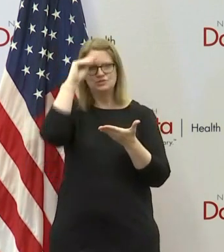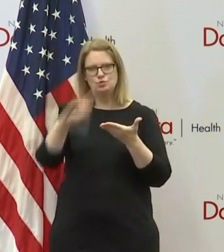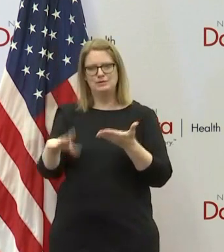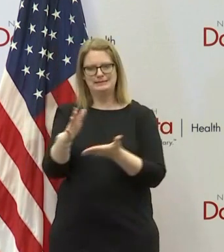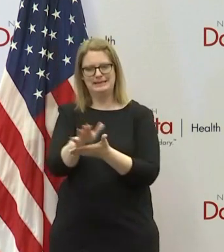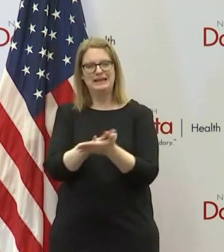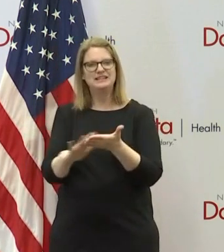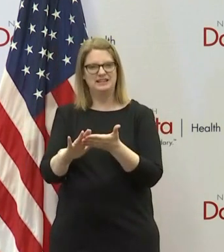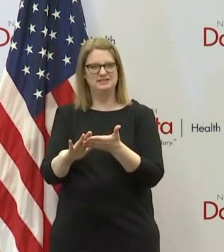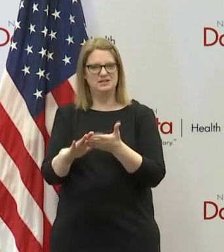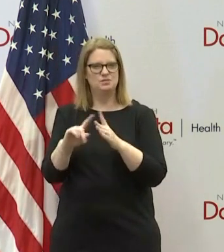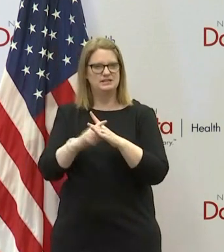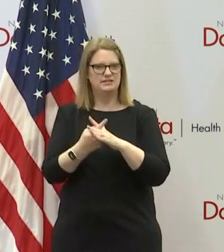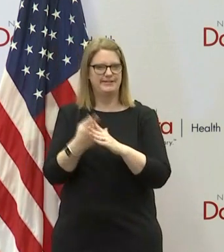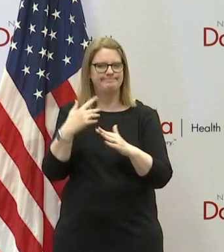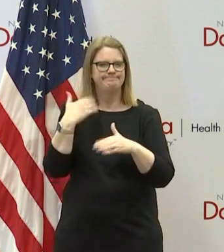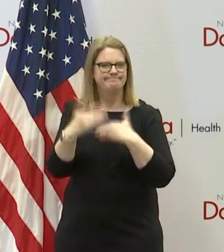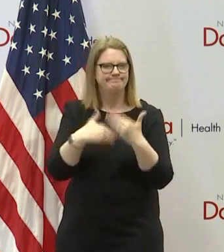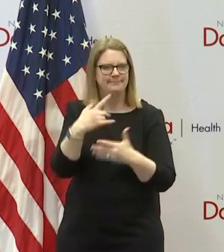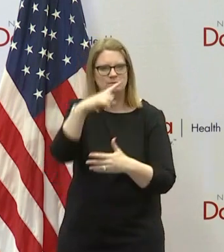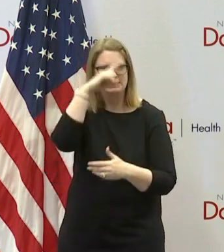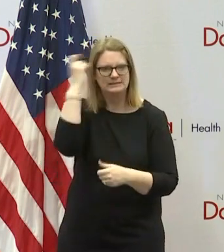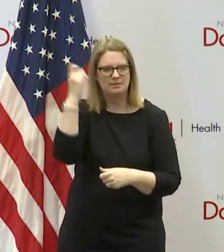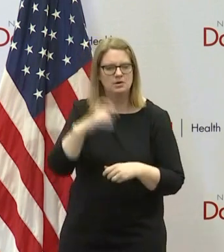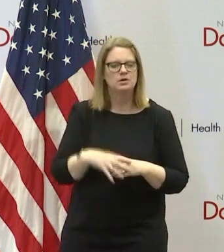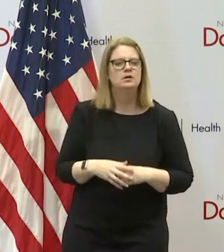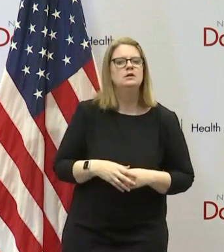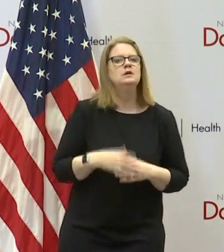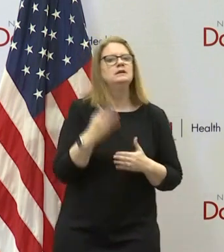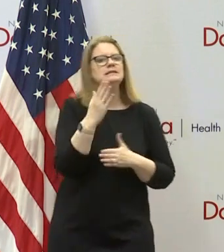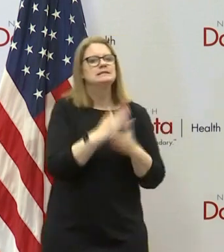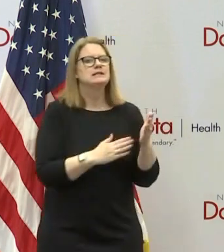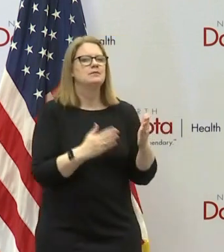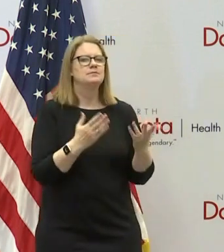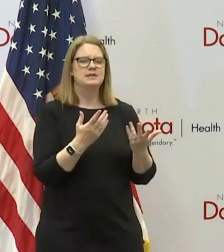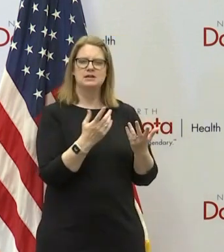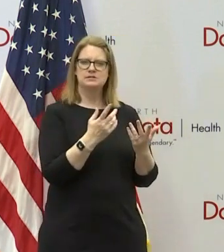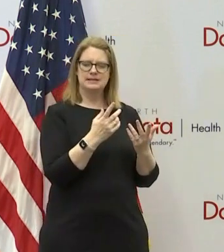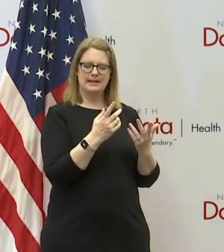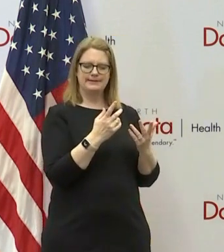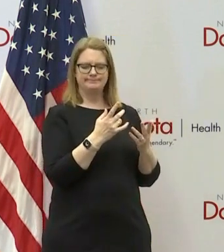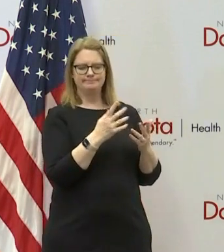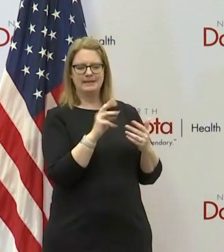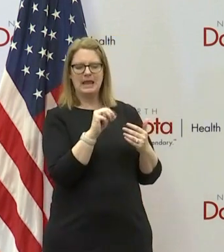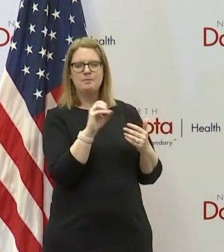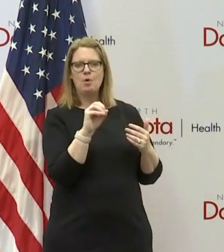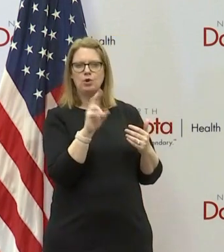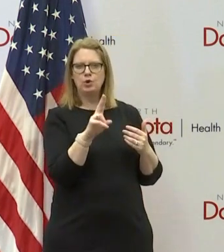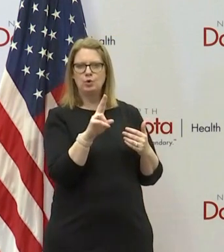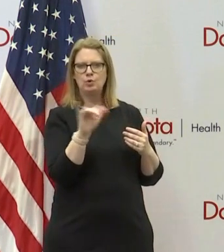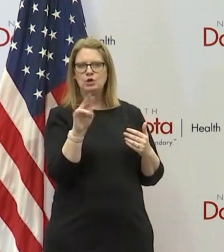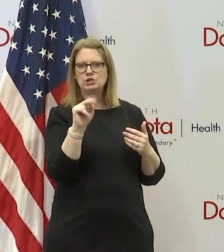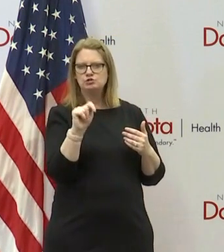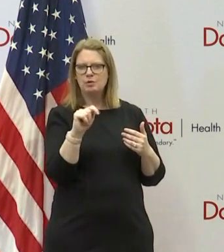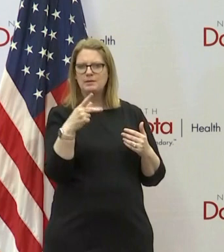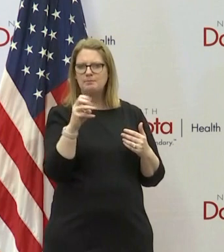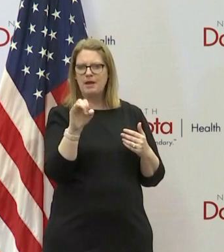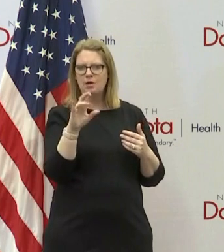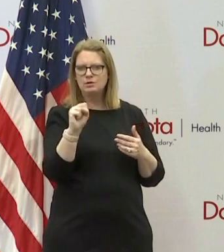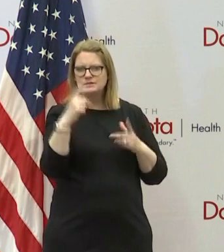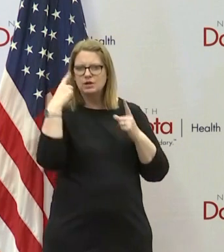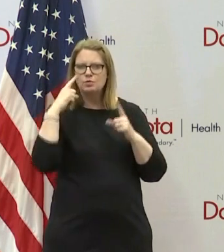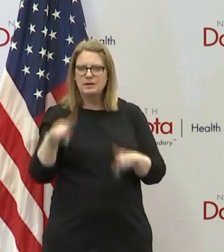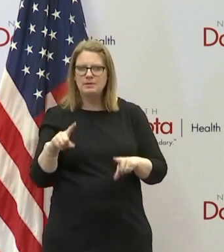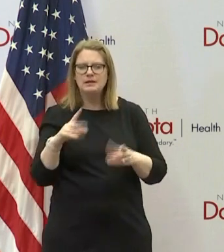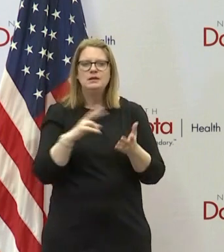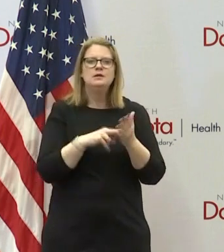uses for the summertime. In some cases, there's memorandums of understanding, an MOU or a joint powers agreement between a school board